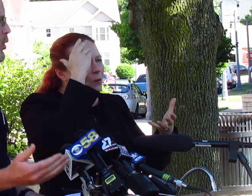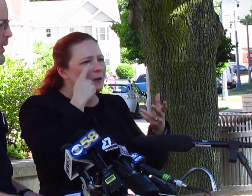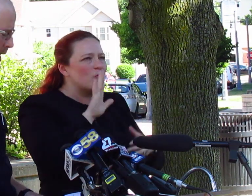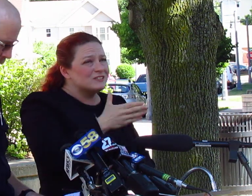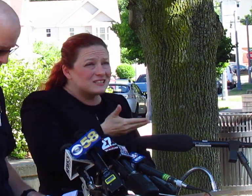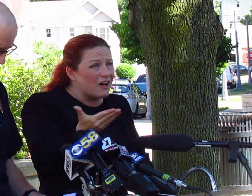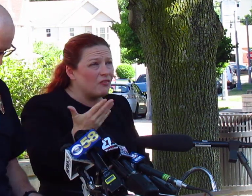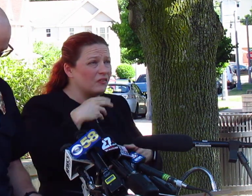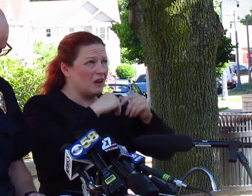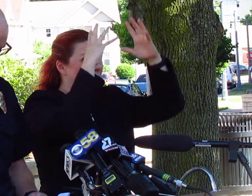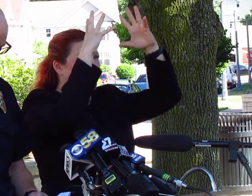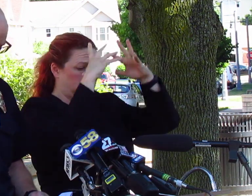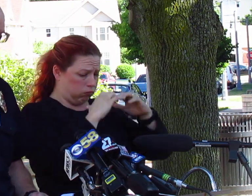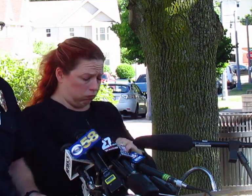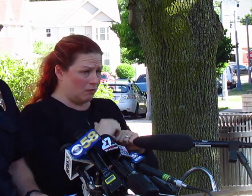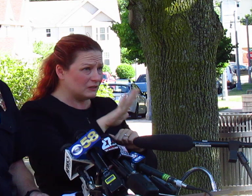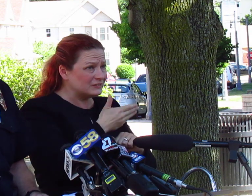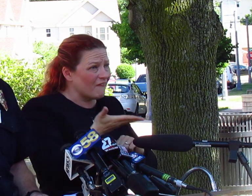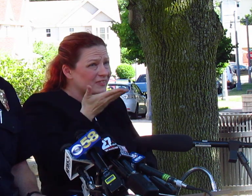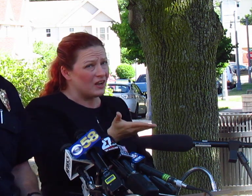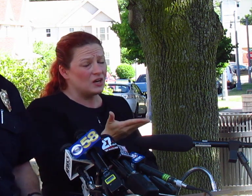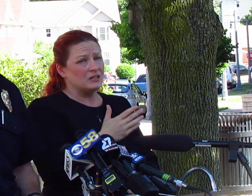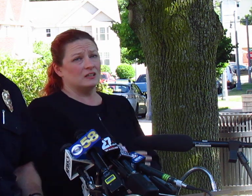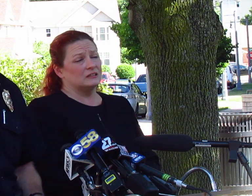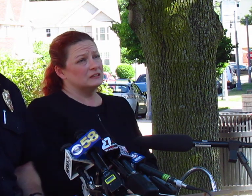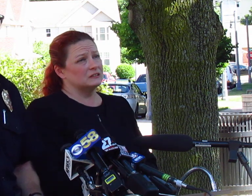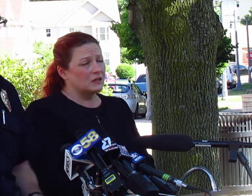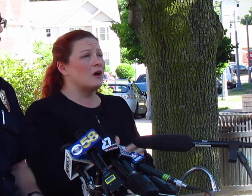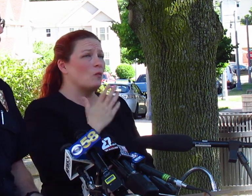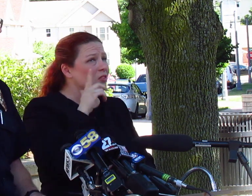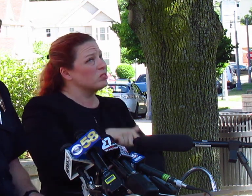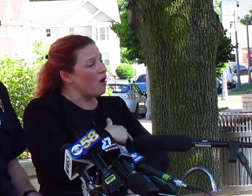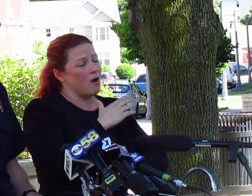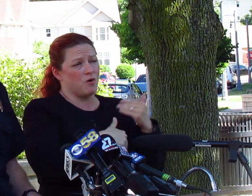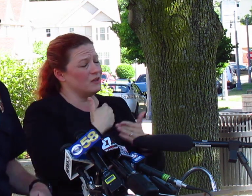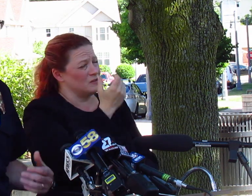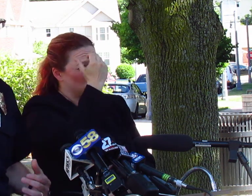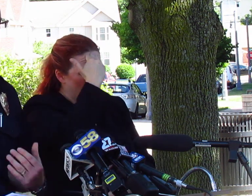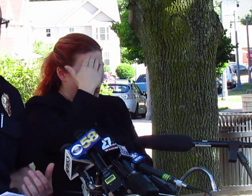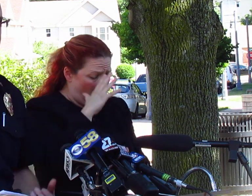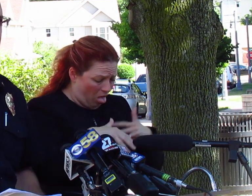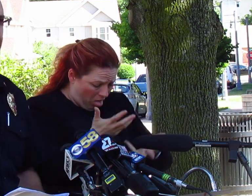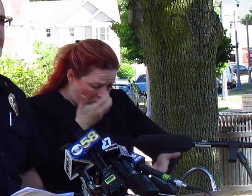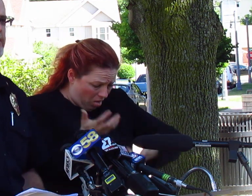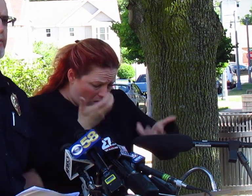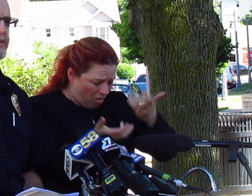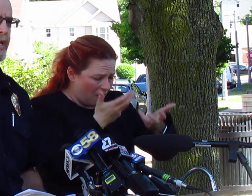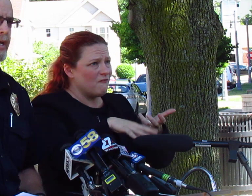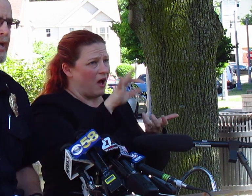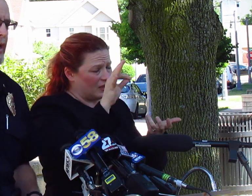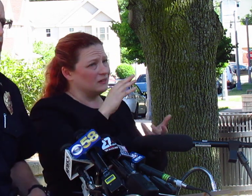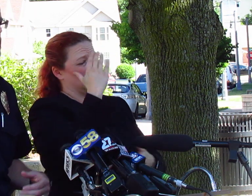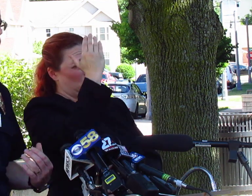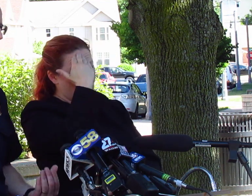there somewhere in that rubble. It's going to be a long process, but we're going to be going through and clean. And I say we, I'm talking about representatives from the